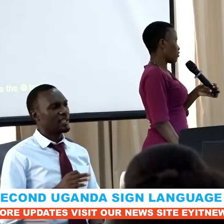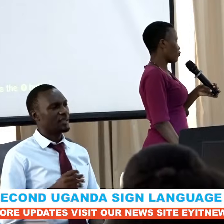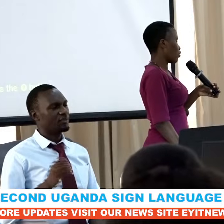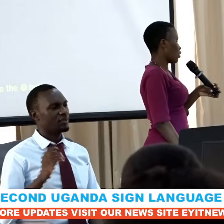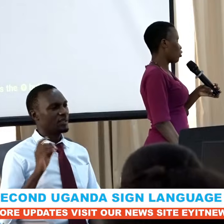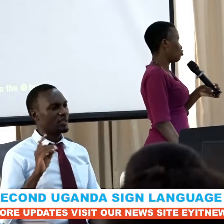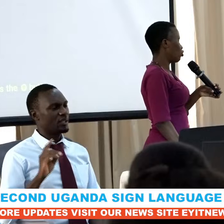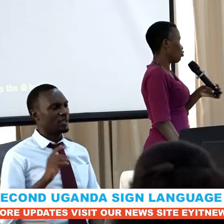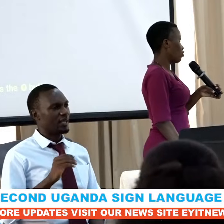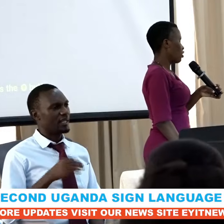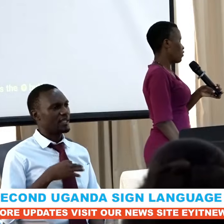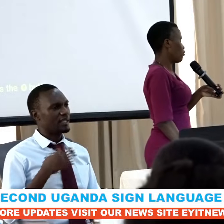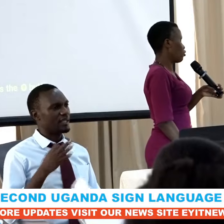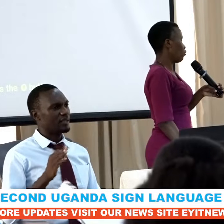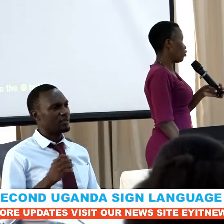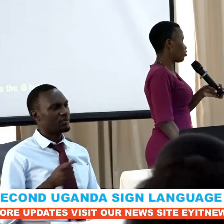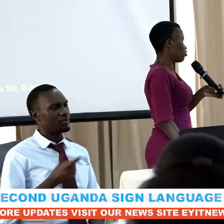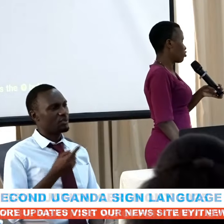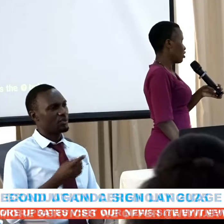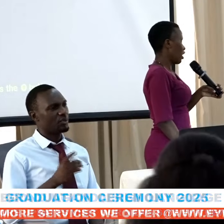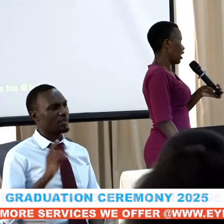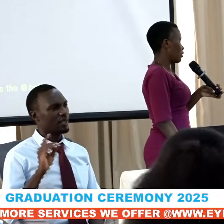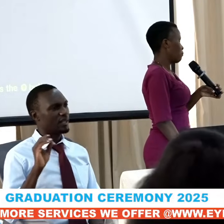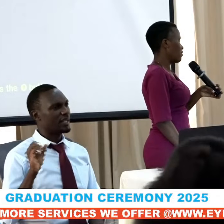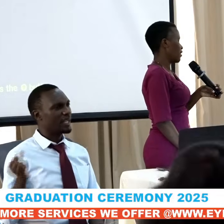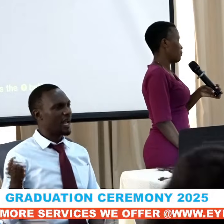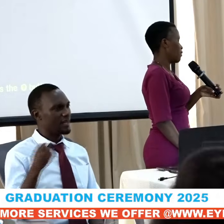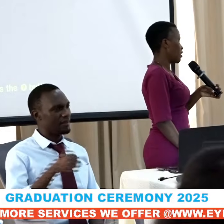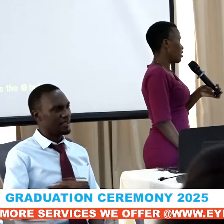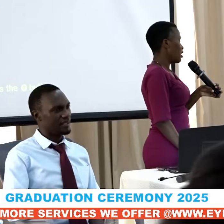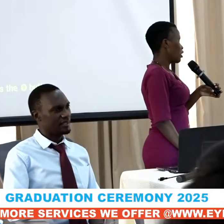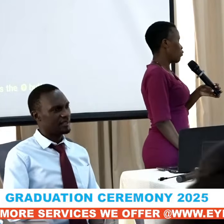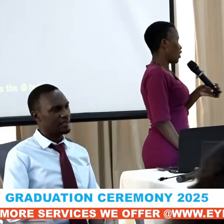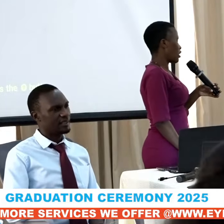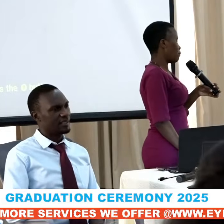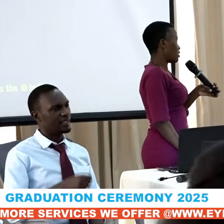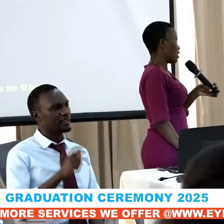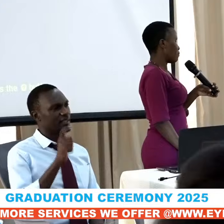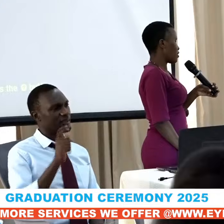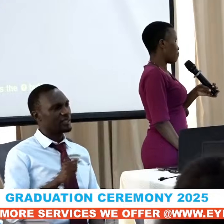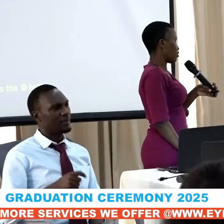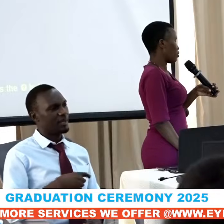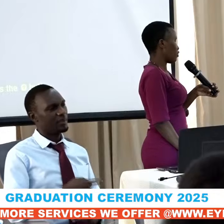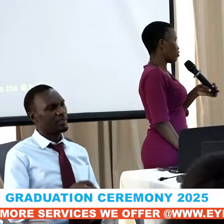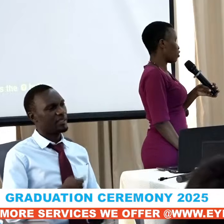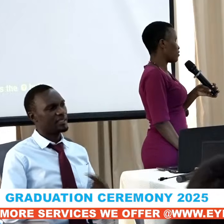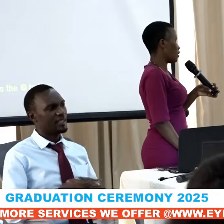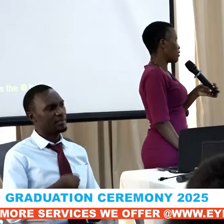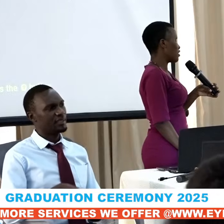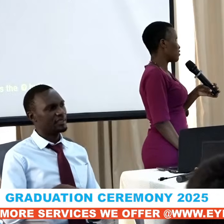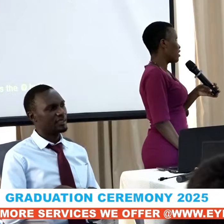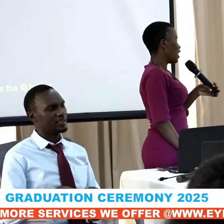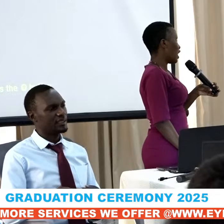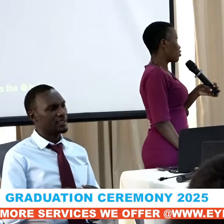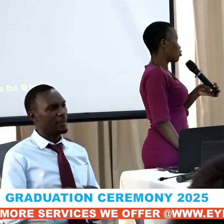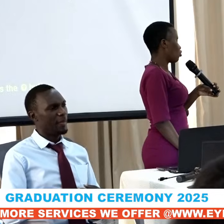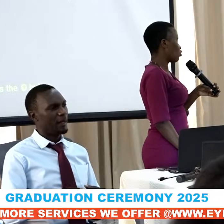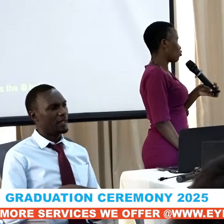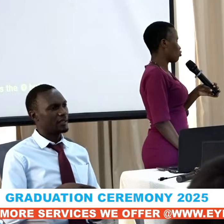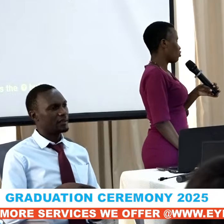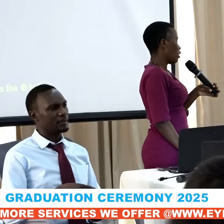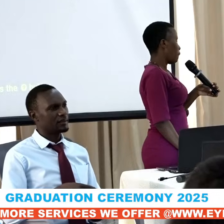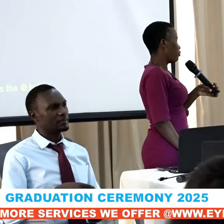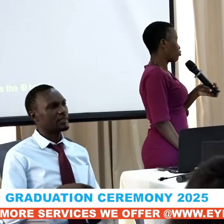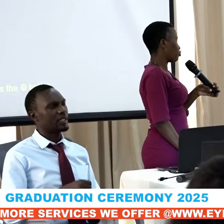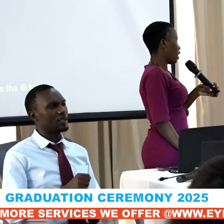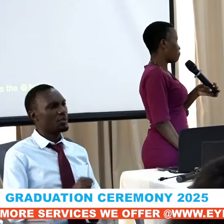with a software called JAWS, then you've not admitted me. If you admit a person with a physical disability and you